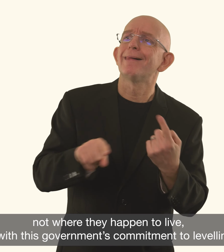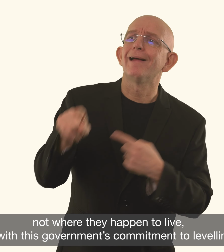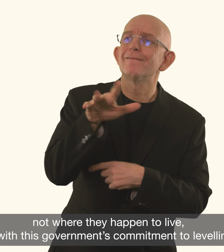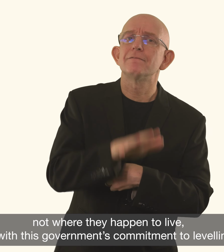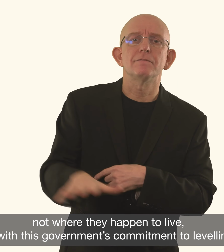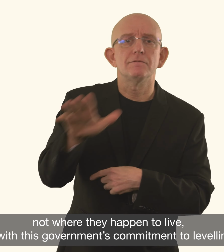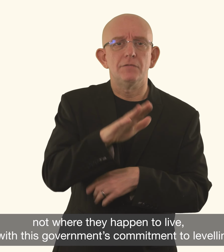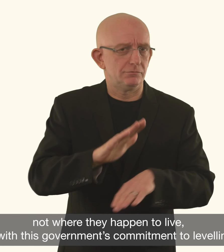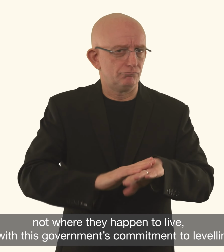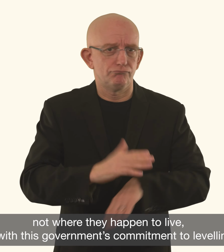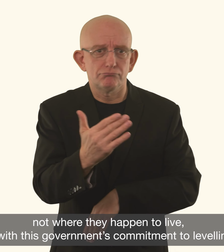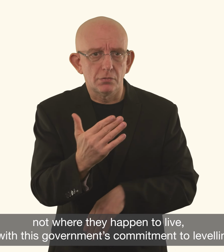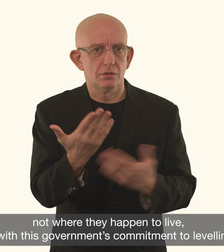with this government's commitment to levelling up.